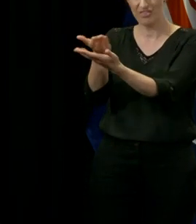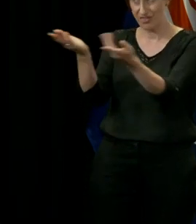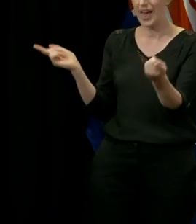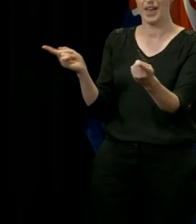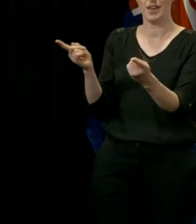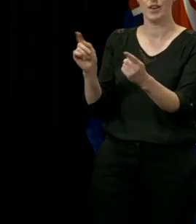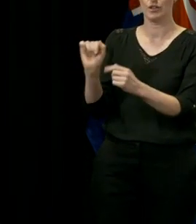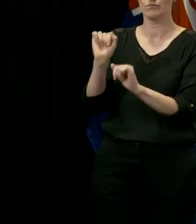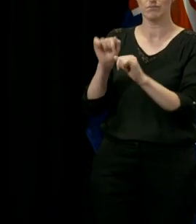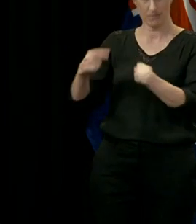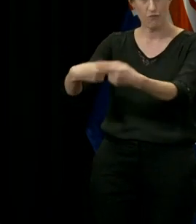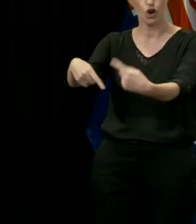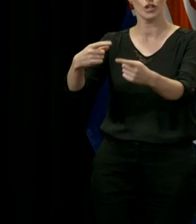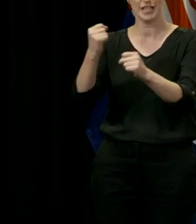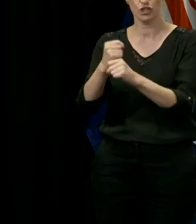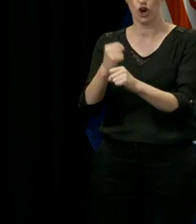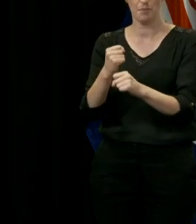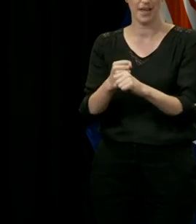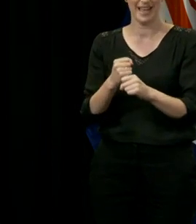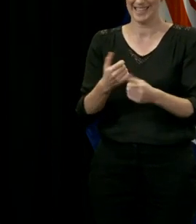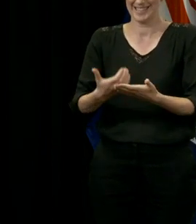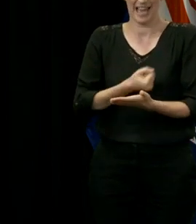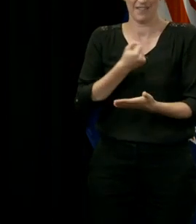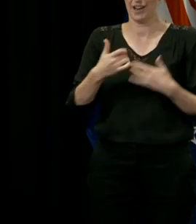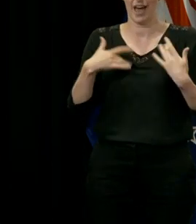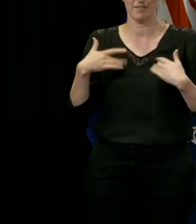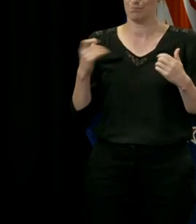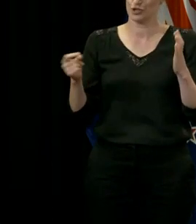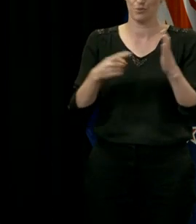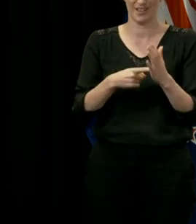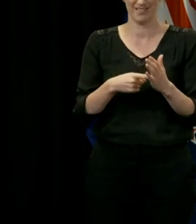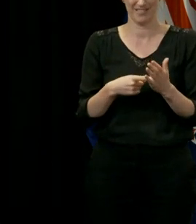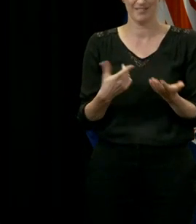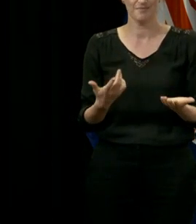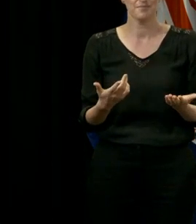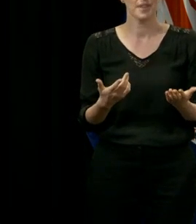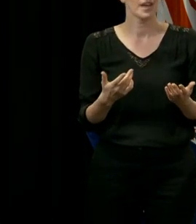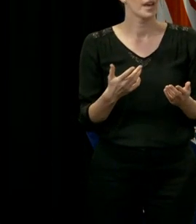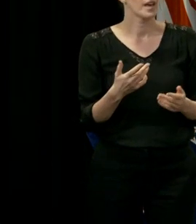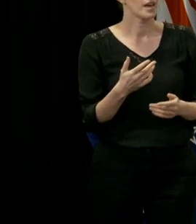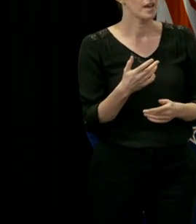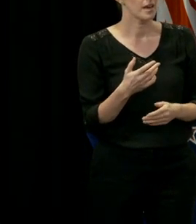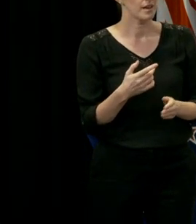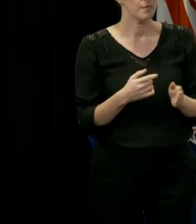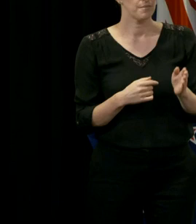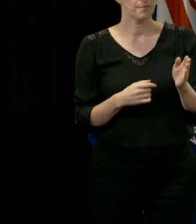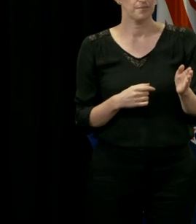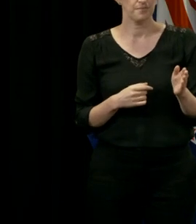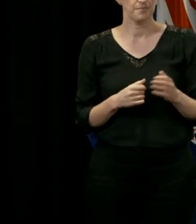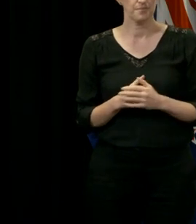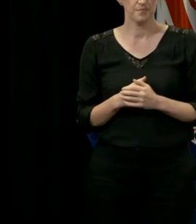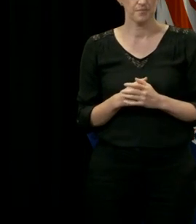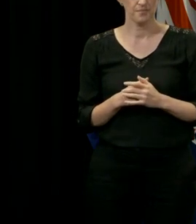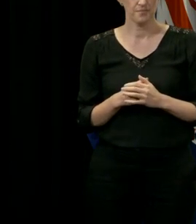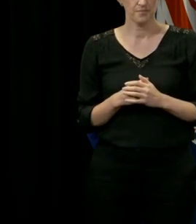job, and lives come first, which is exactly what we're doing now. Okay, I'll just finish up with a couple more on the side. Is the Deputy Prime Minister committed